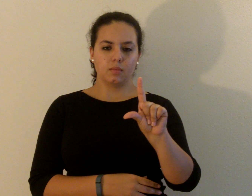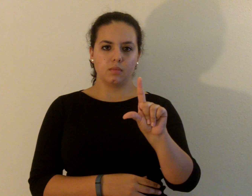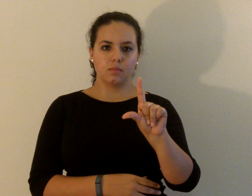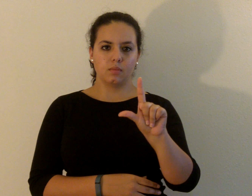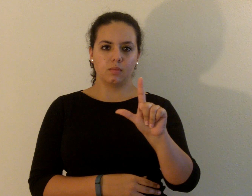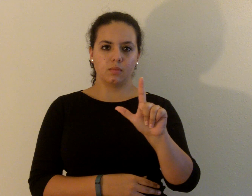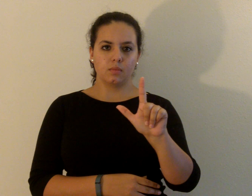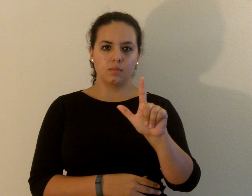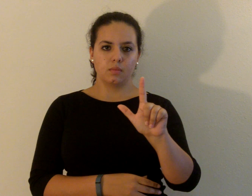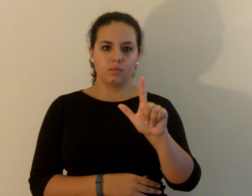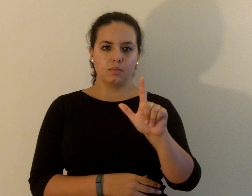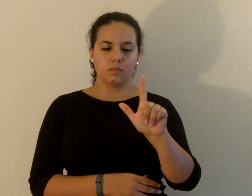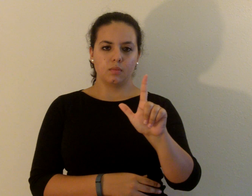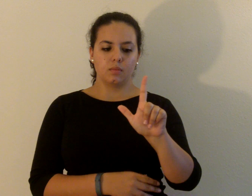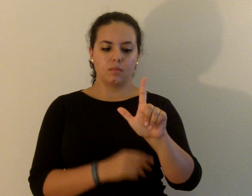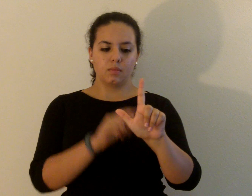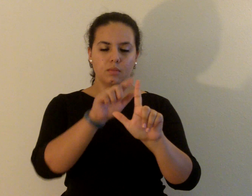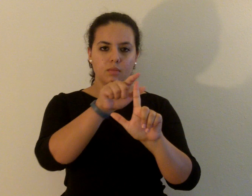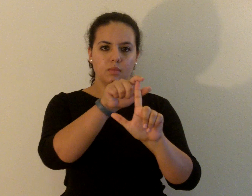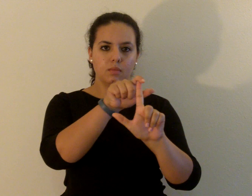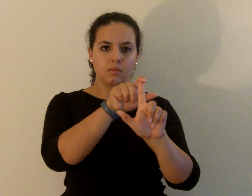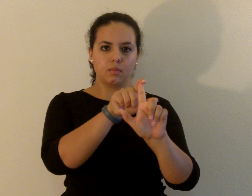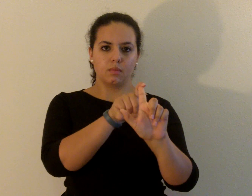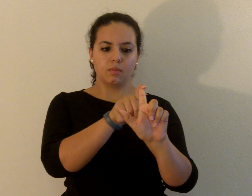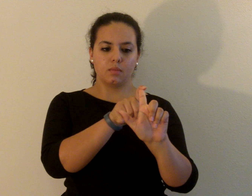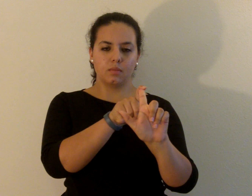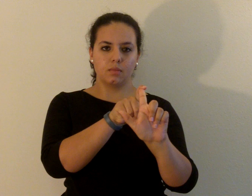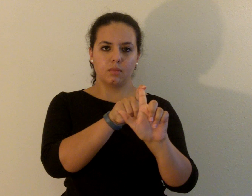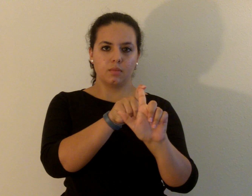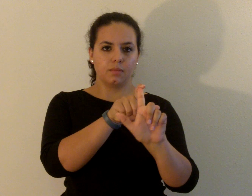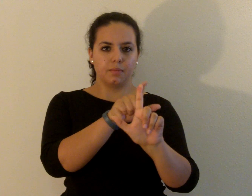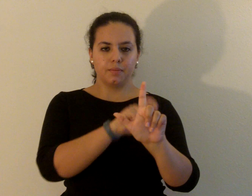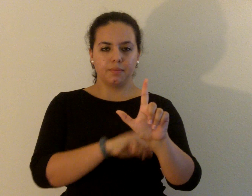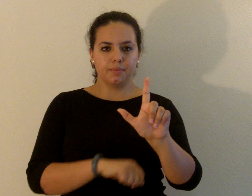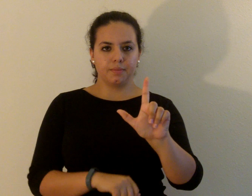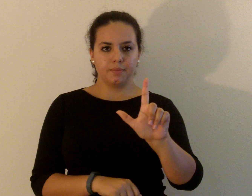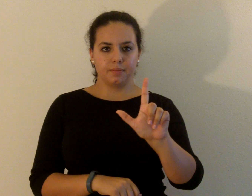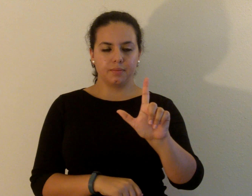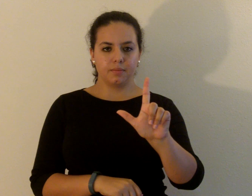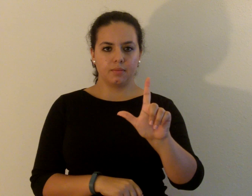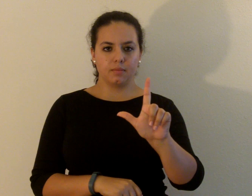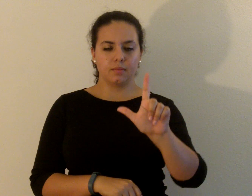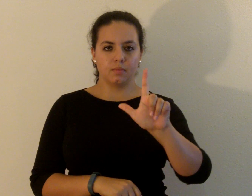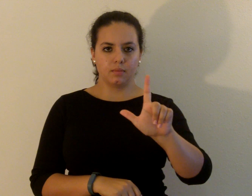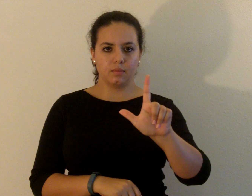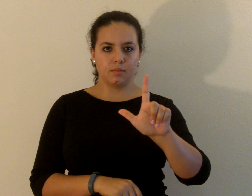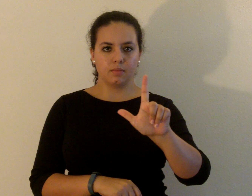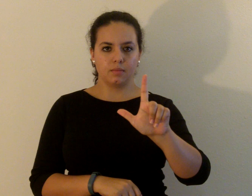they'll bend their index finger in weird ways. Just make an L. Don't get